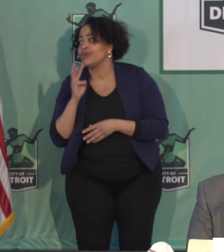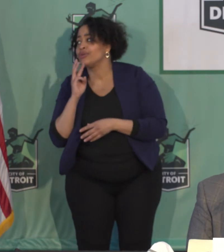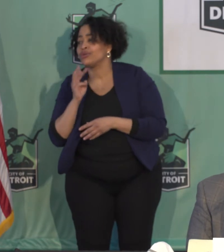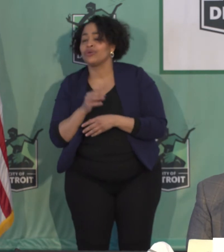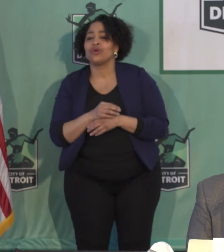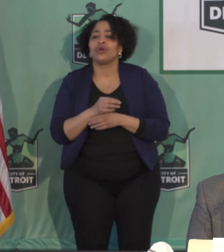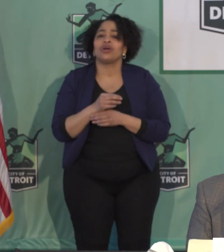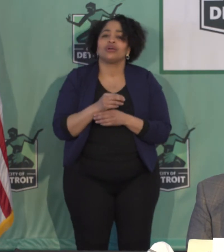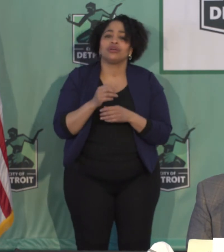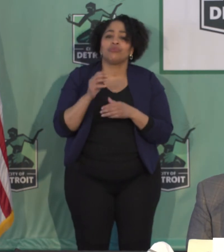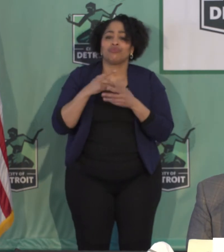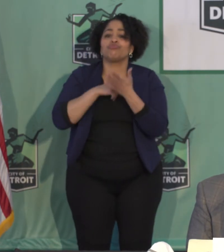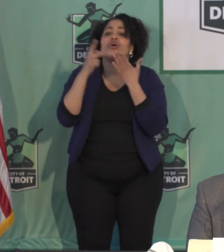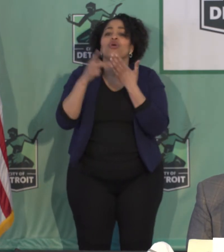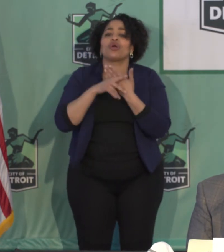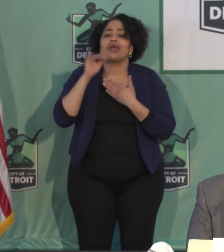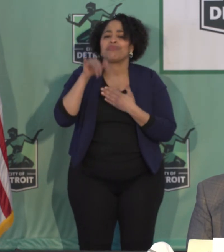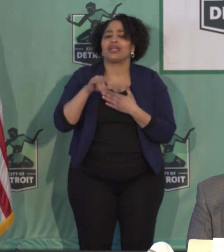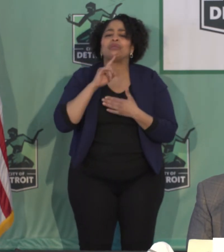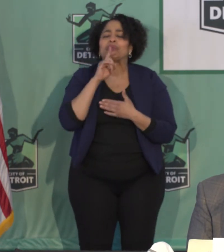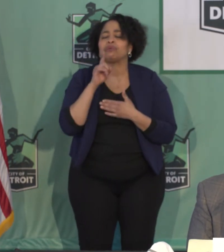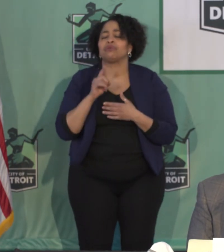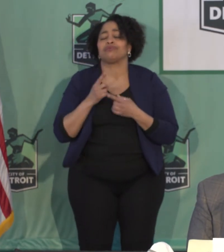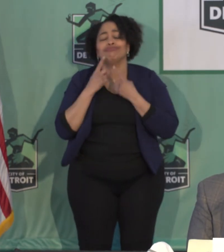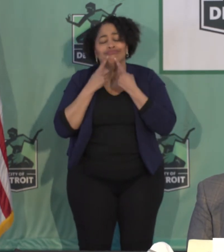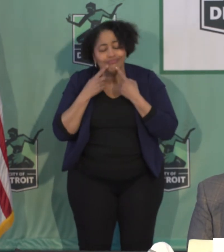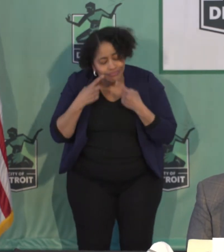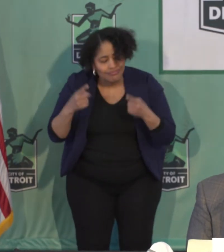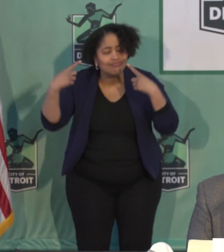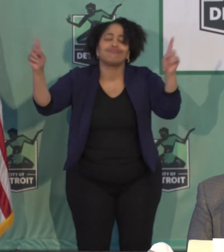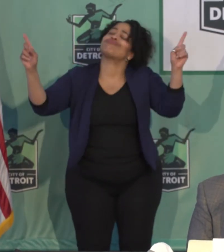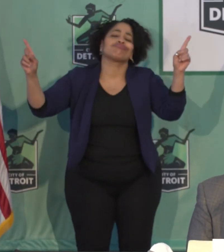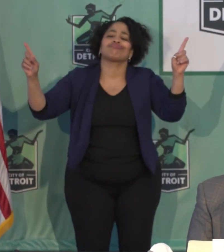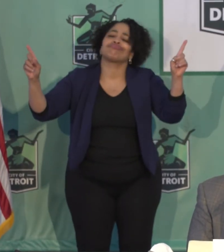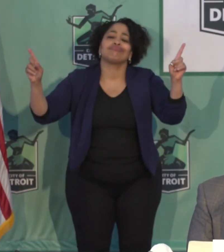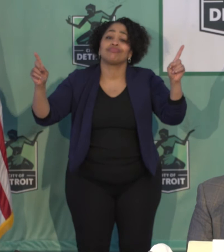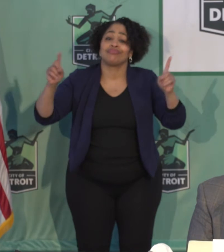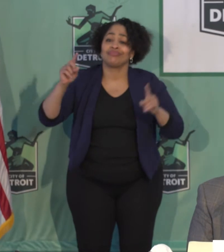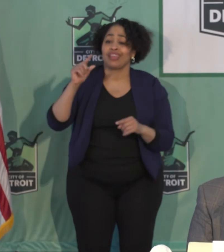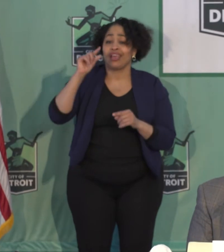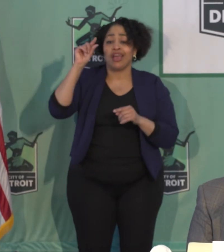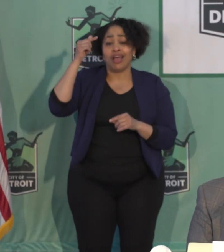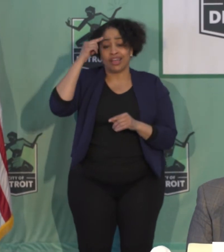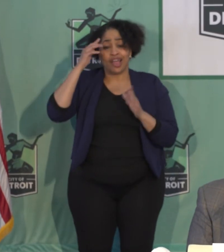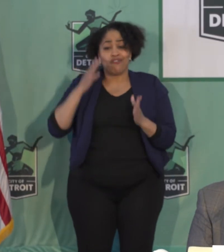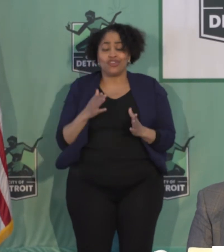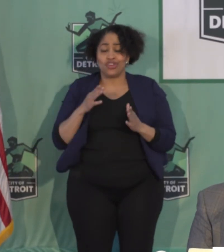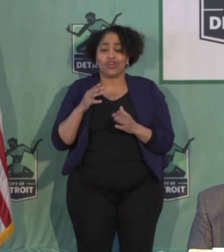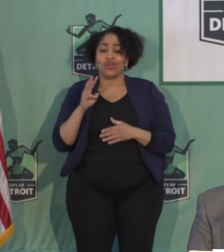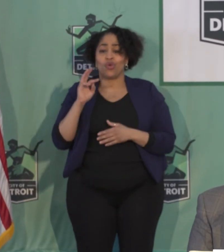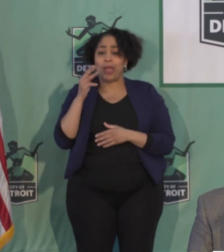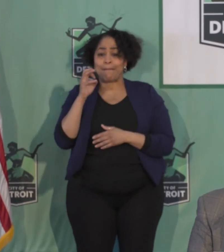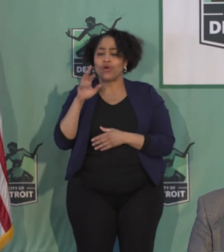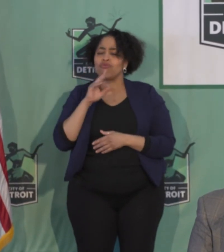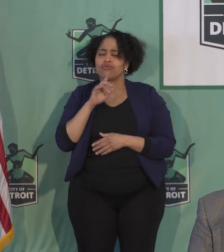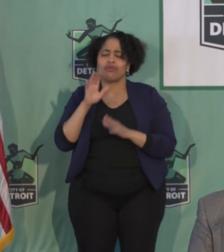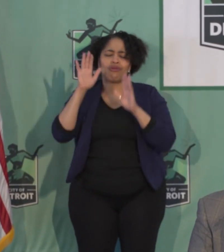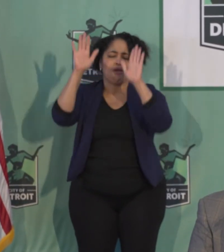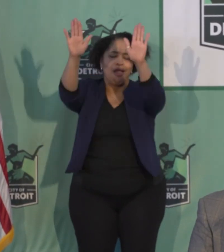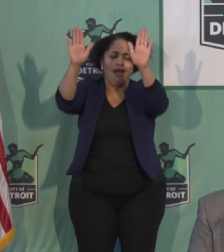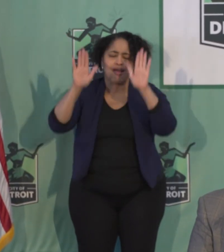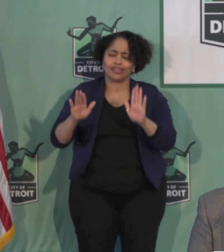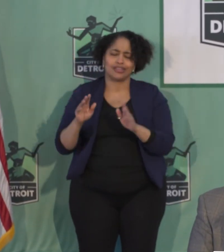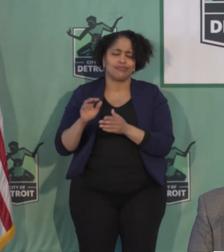program, which has been an enormous success. Governor Whitmer was a great partner in setting up the